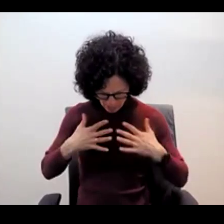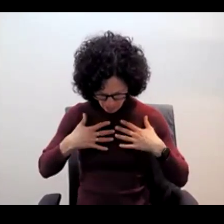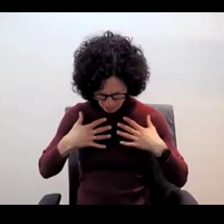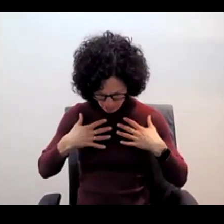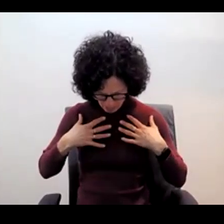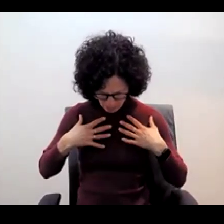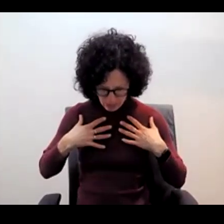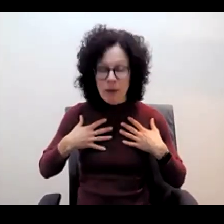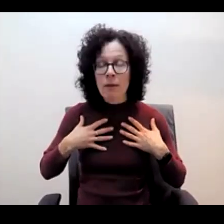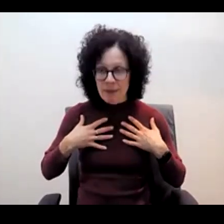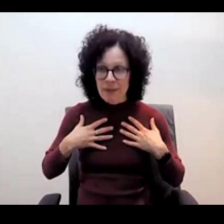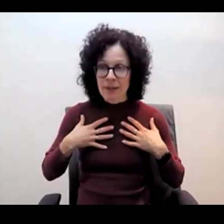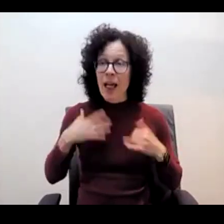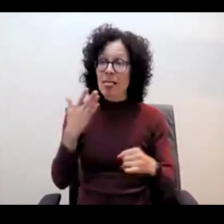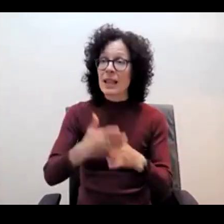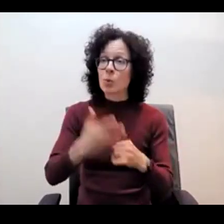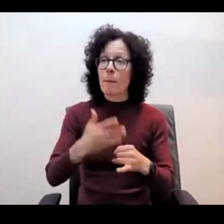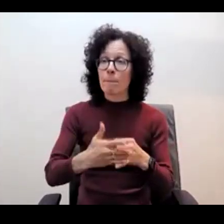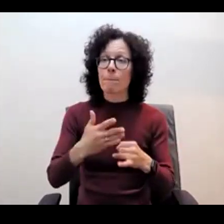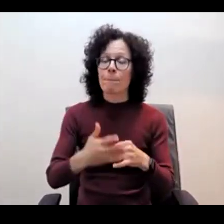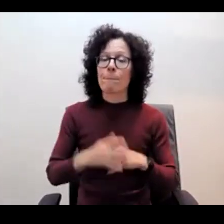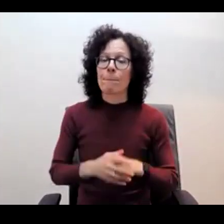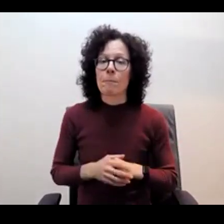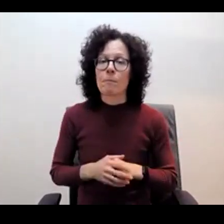That's the last one.